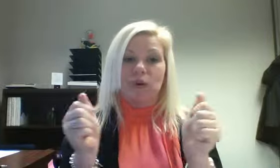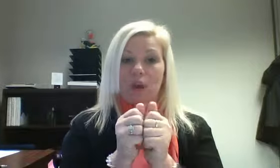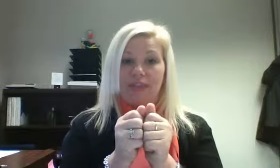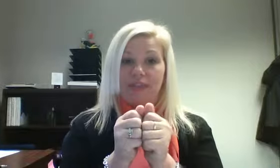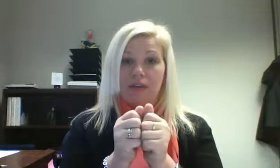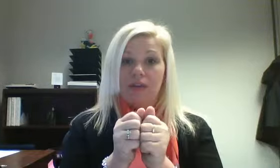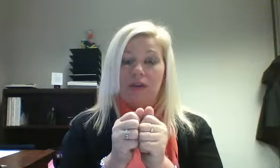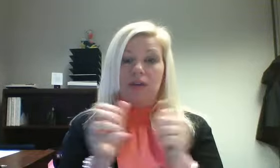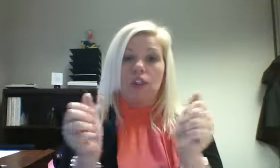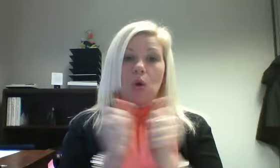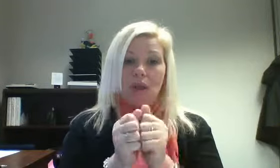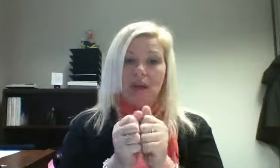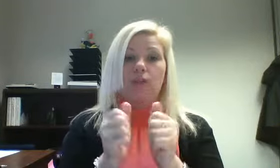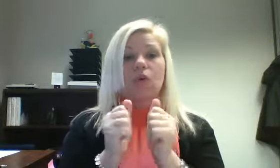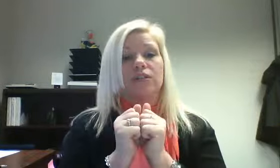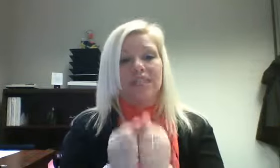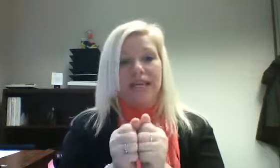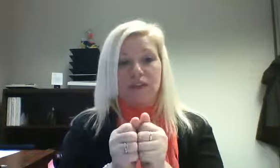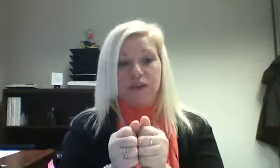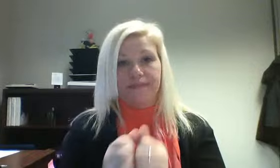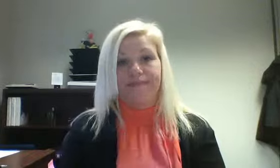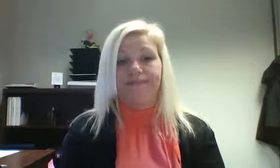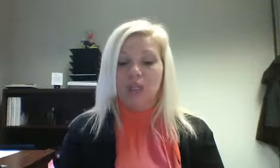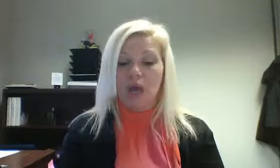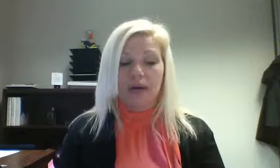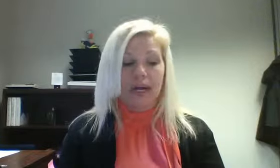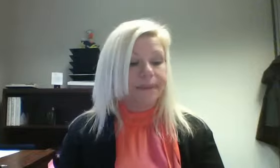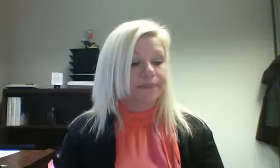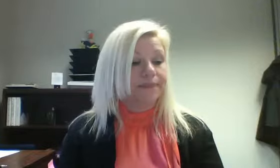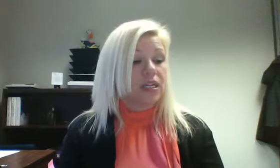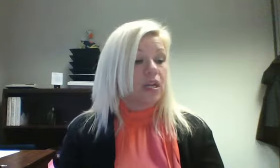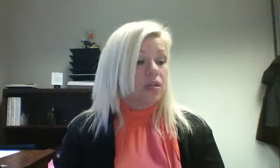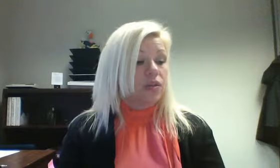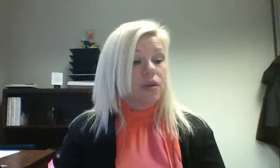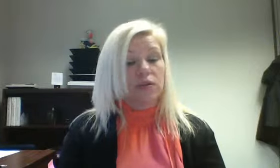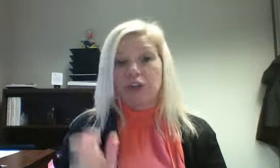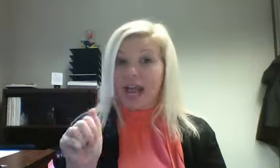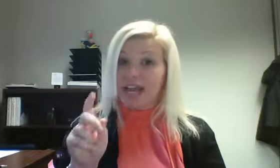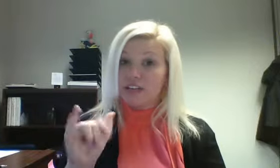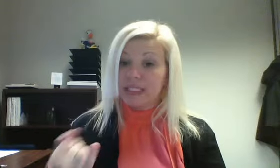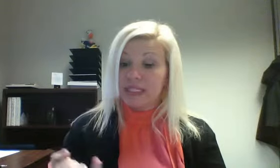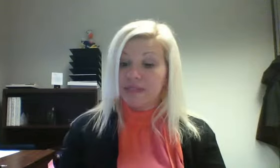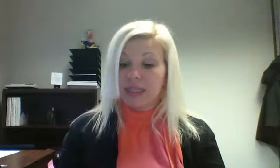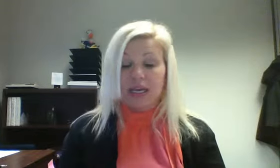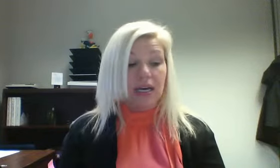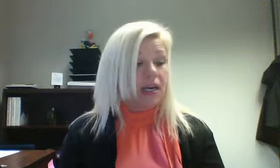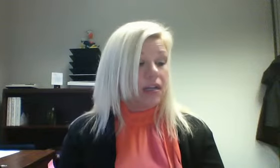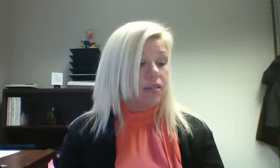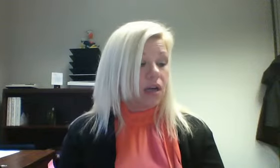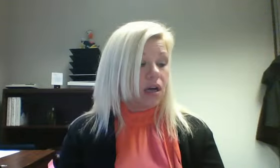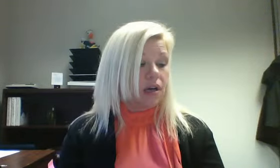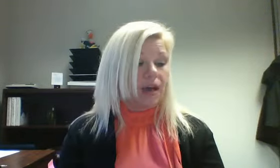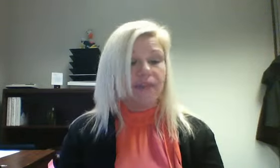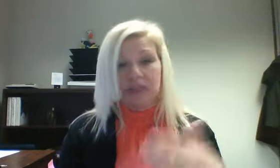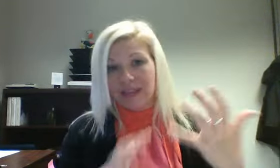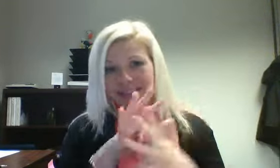with. So with or together. Alrighty. So those are your adjectives, and obviously that's